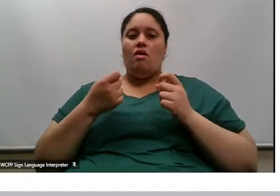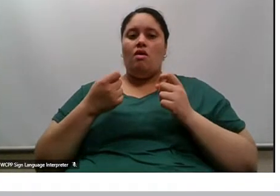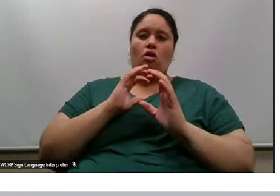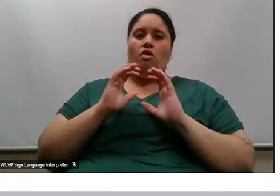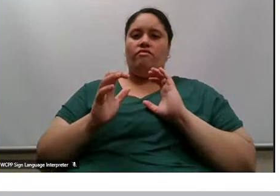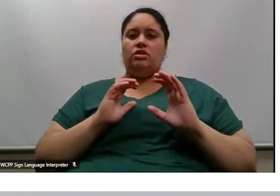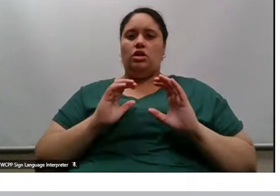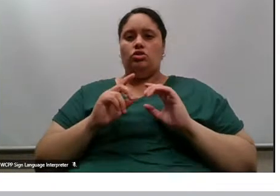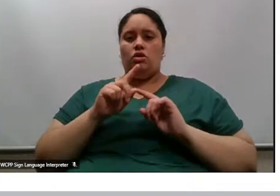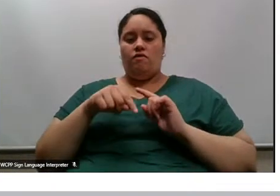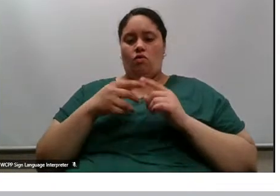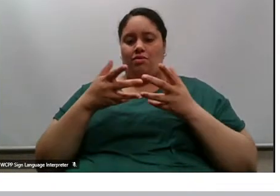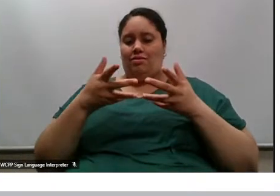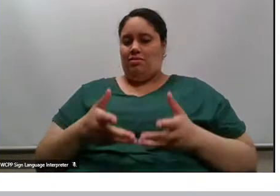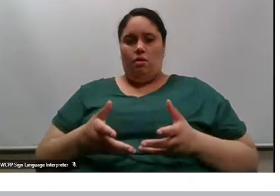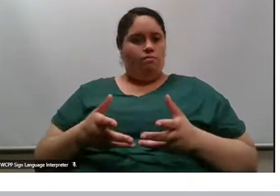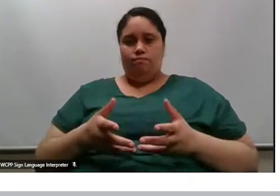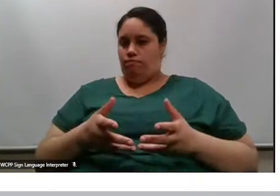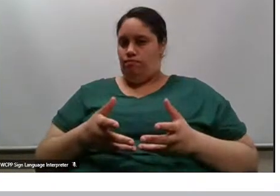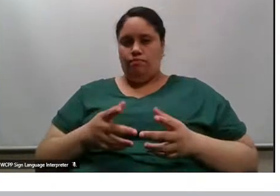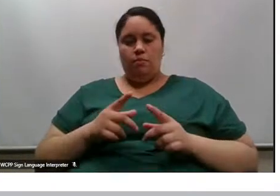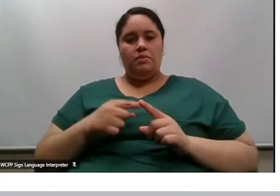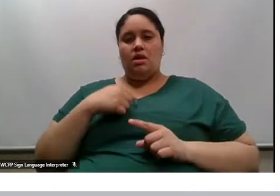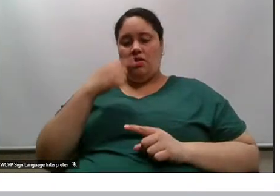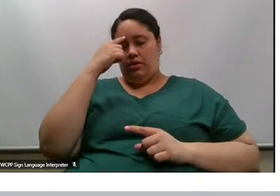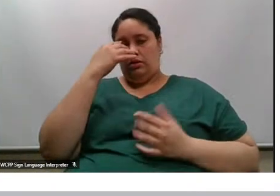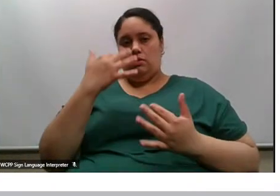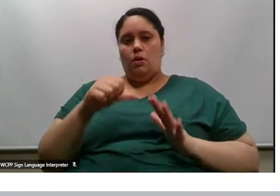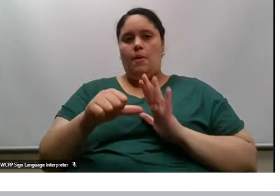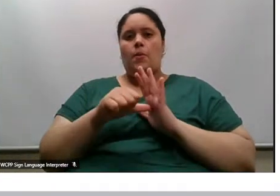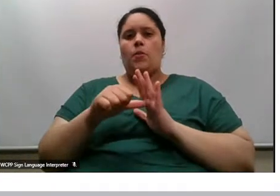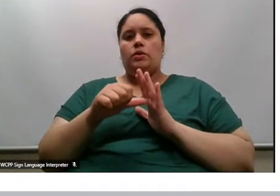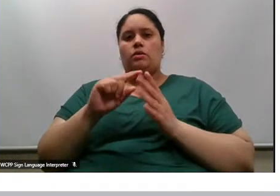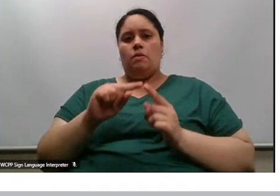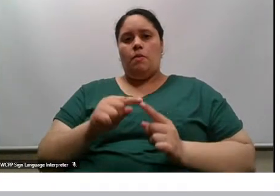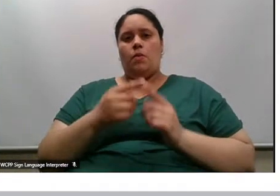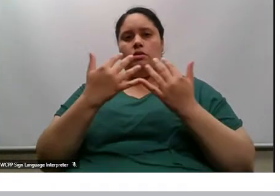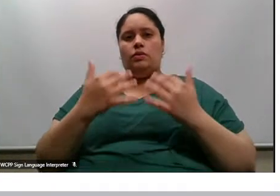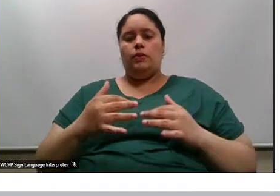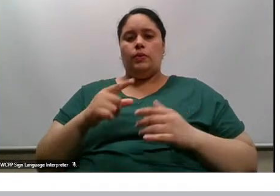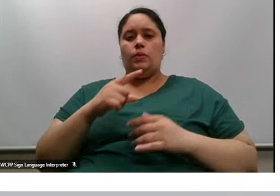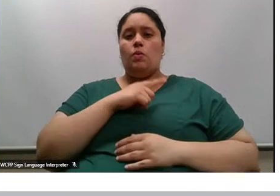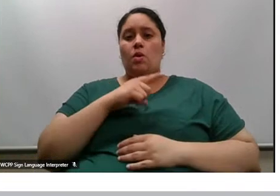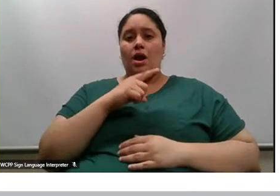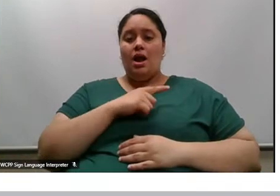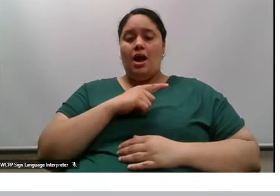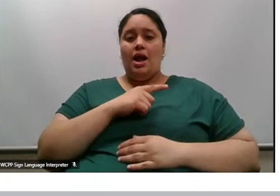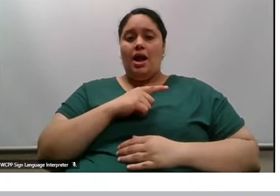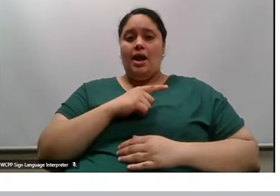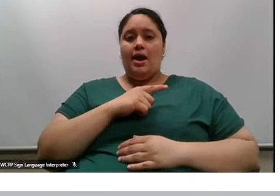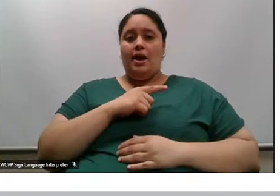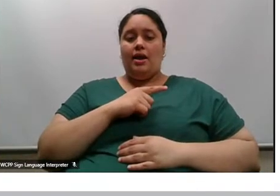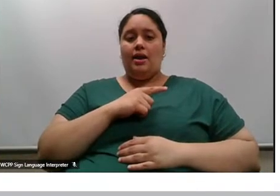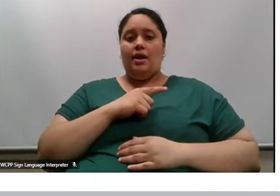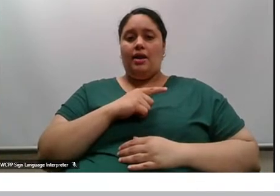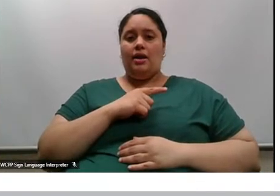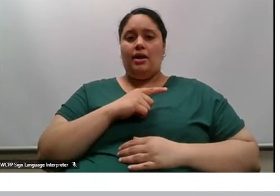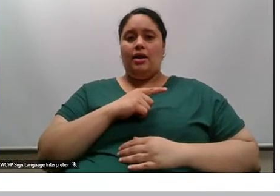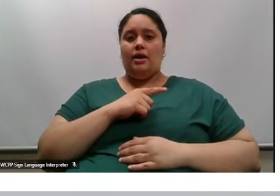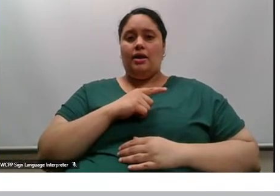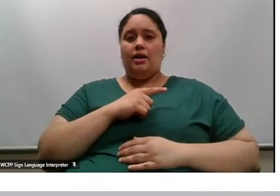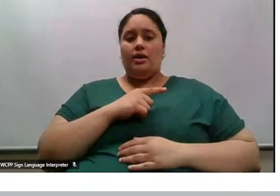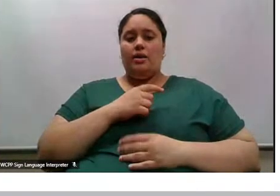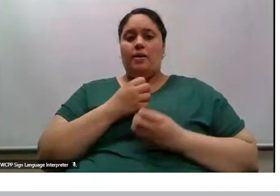conversation around this point. But I think it's a very critical point, given that